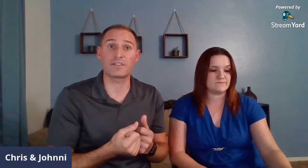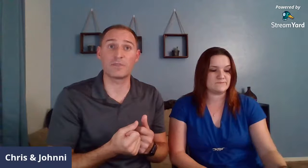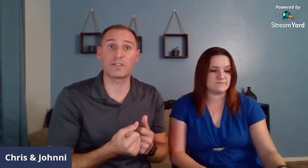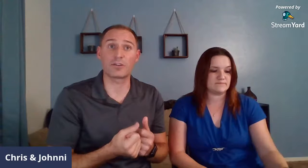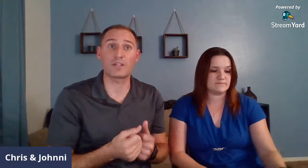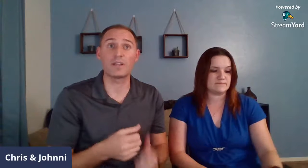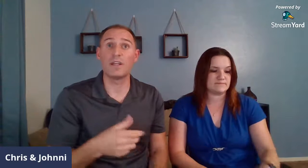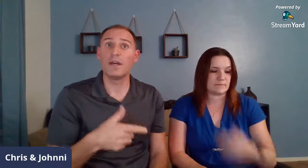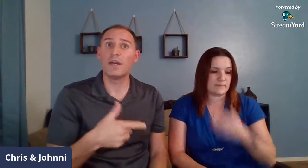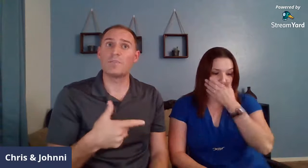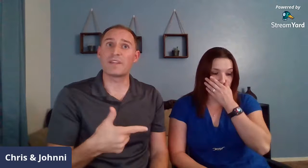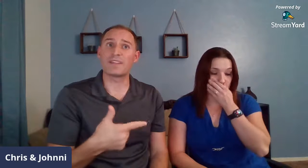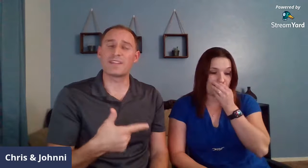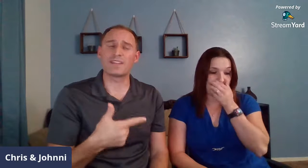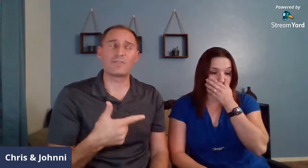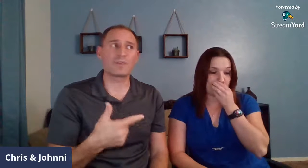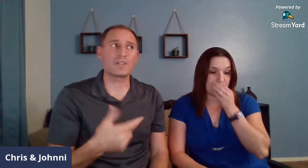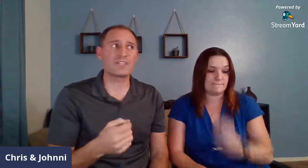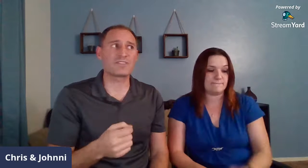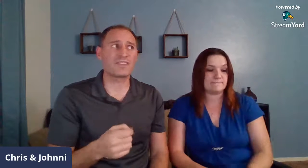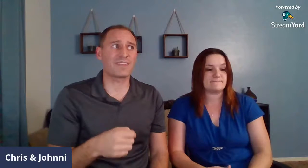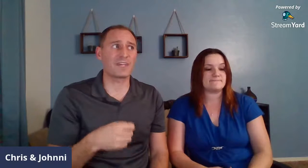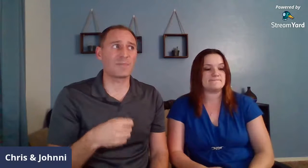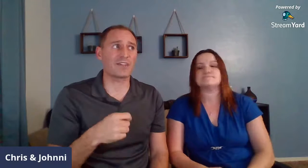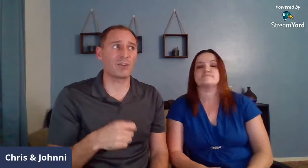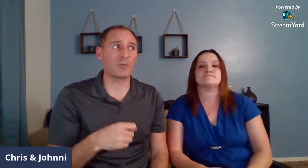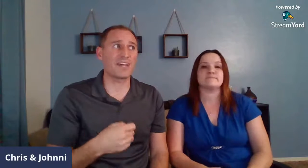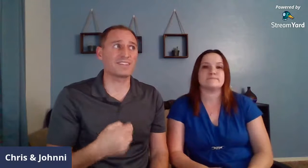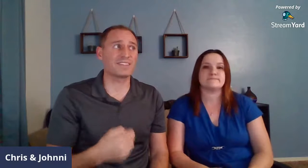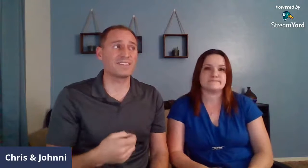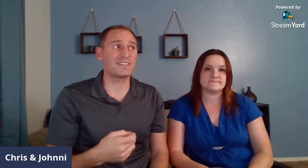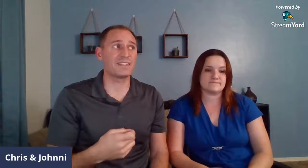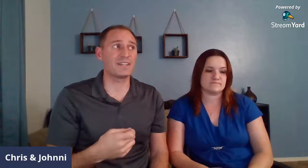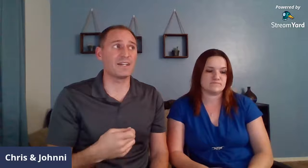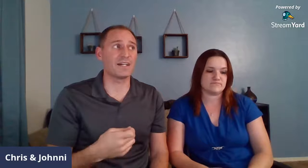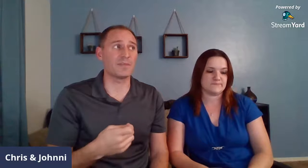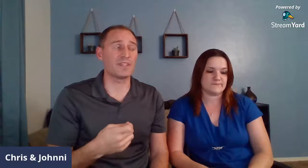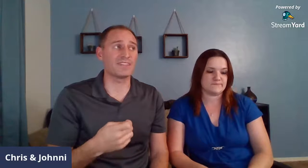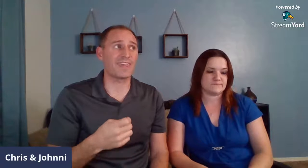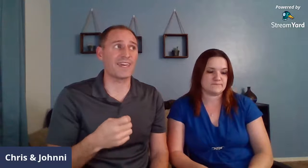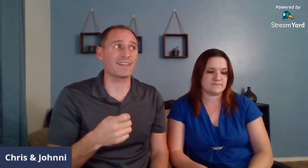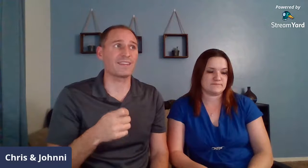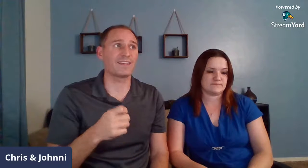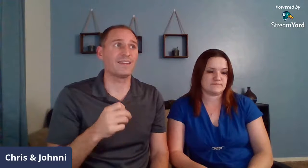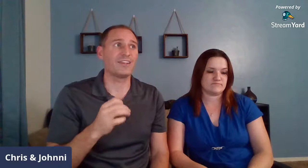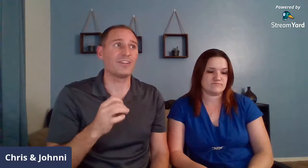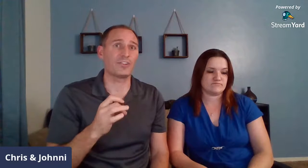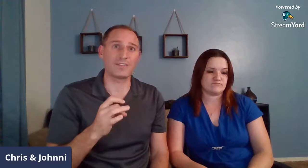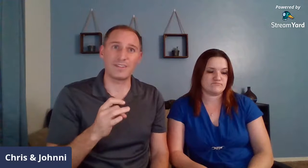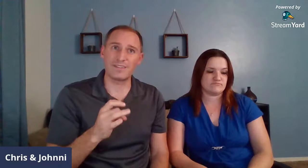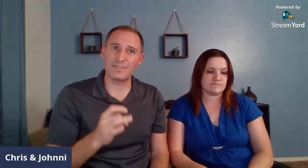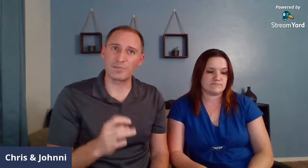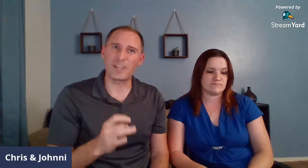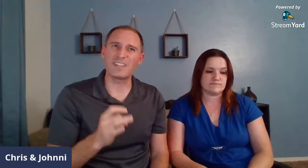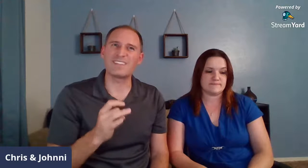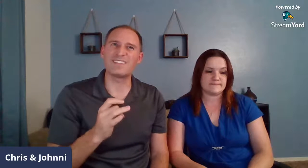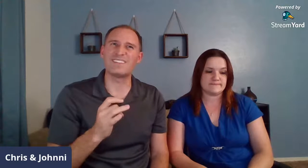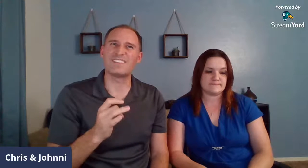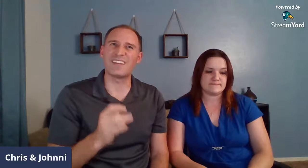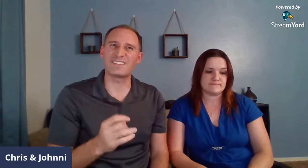to be learning. But the really interesting thing about neuroplasticity is that your brain